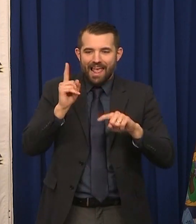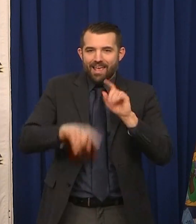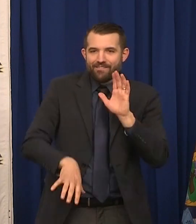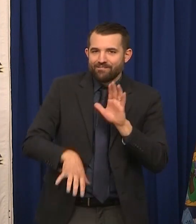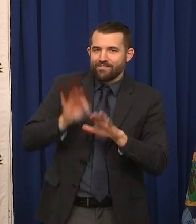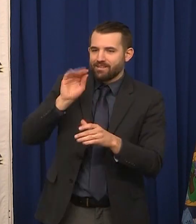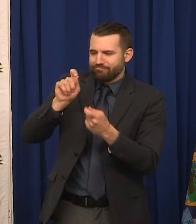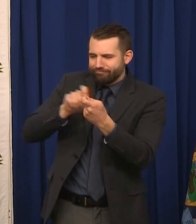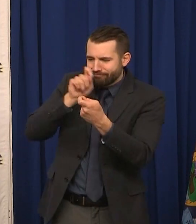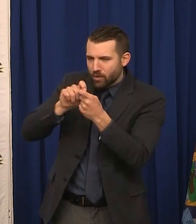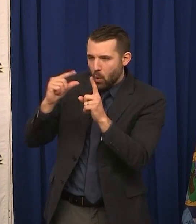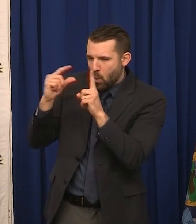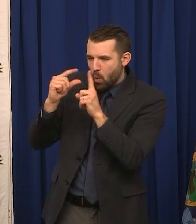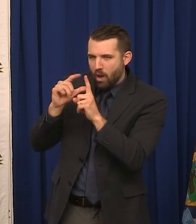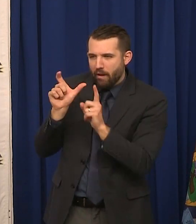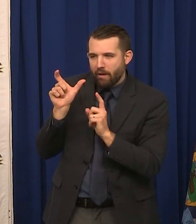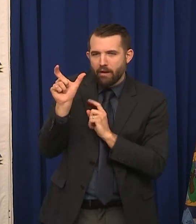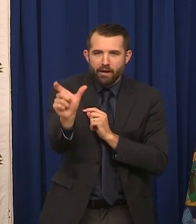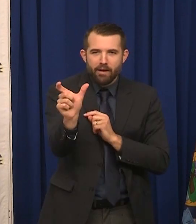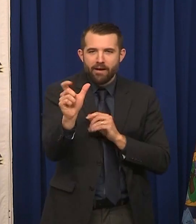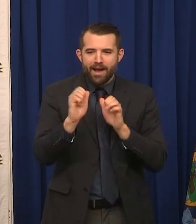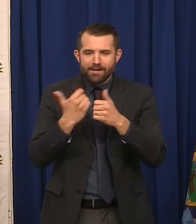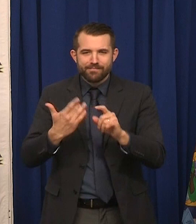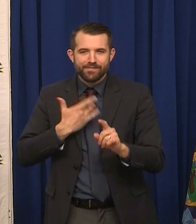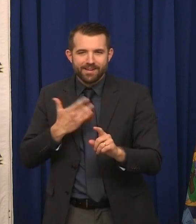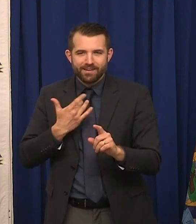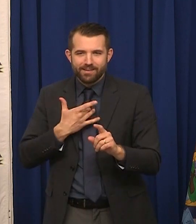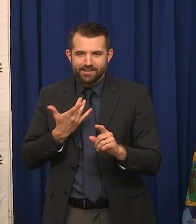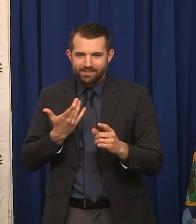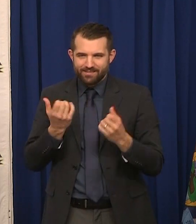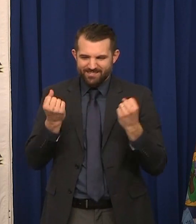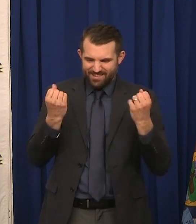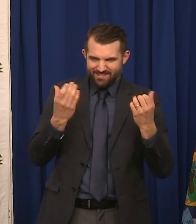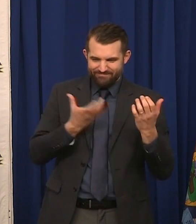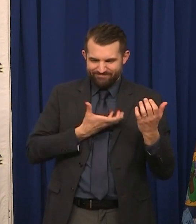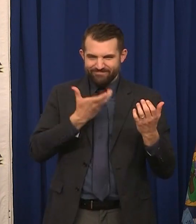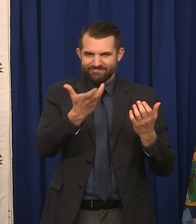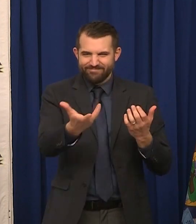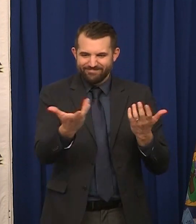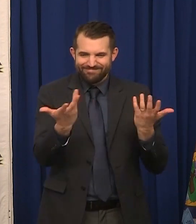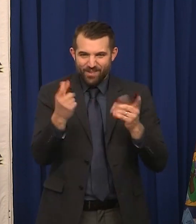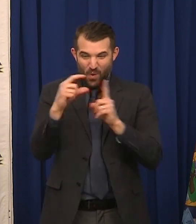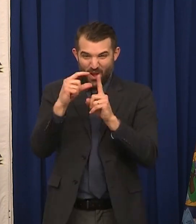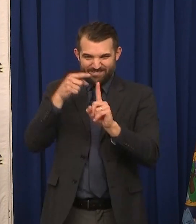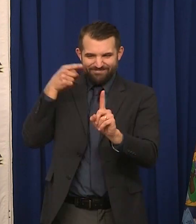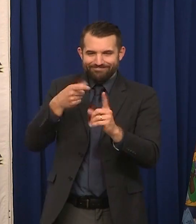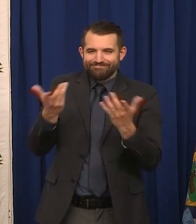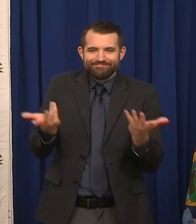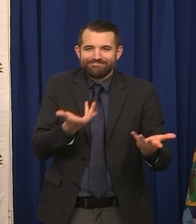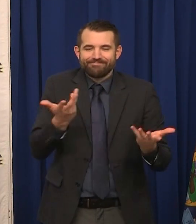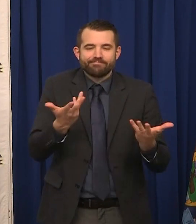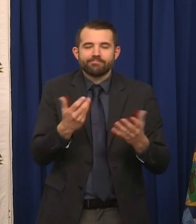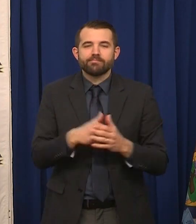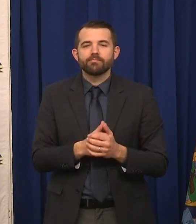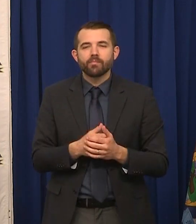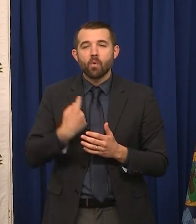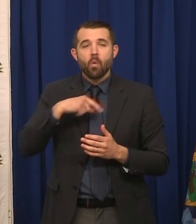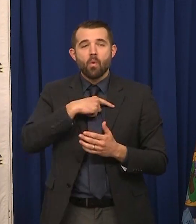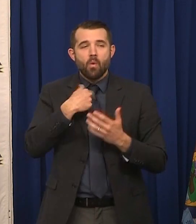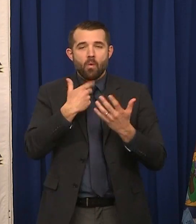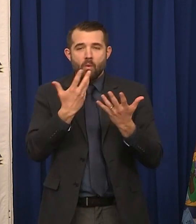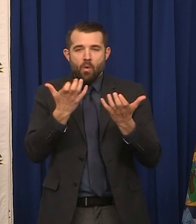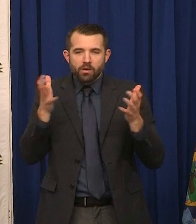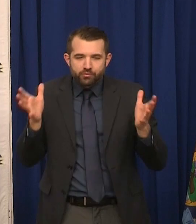and that's okay. But I do ask everyone to take steps to introduce some of that settling into your lives.